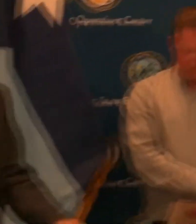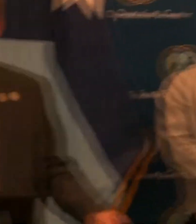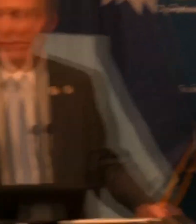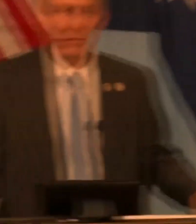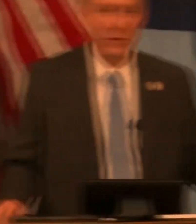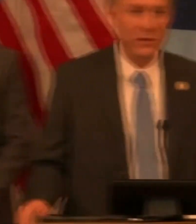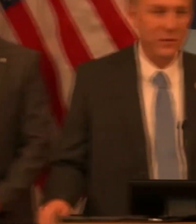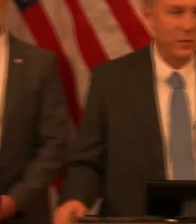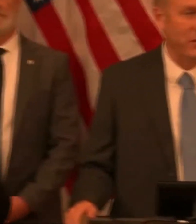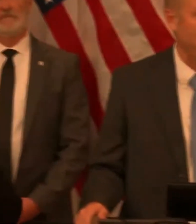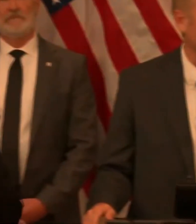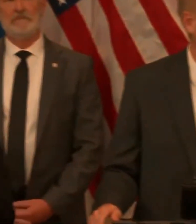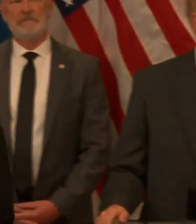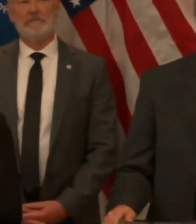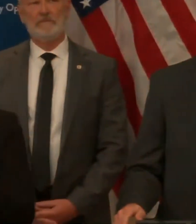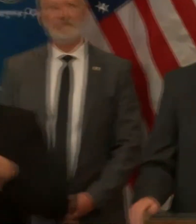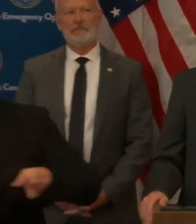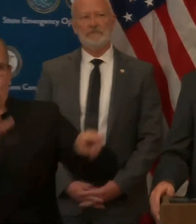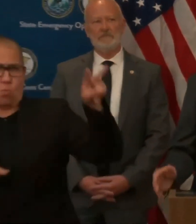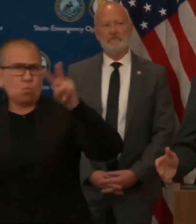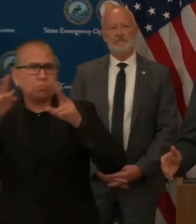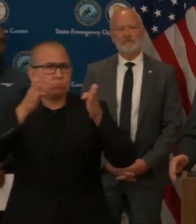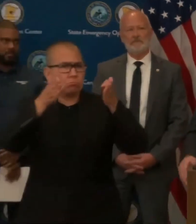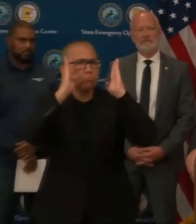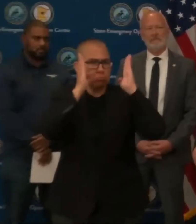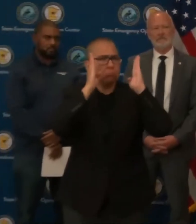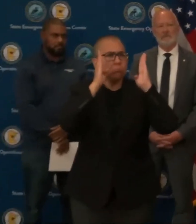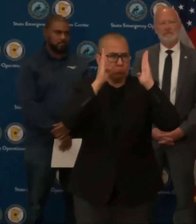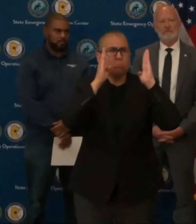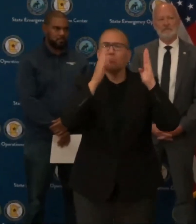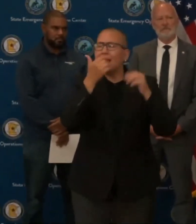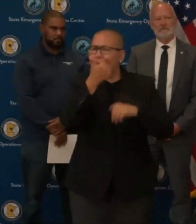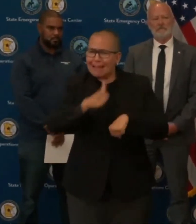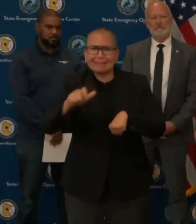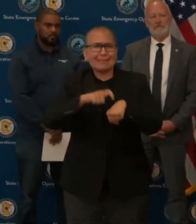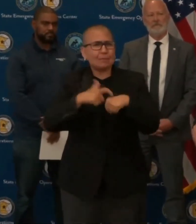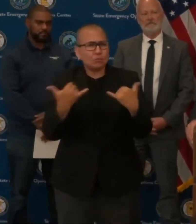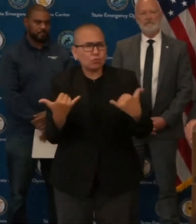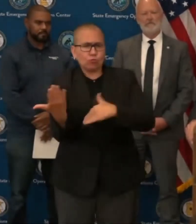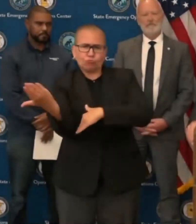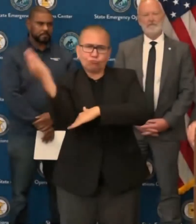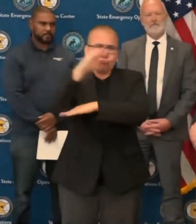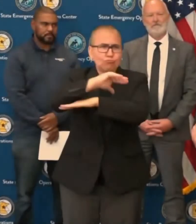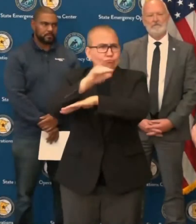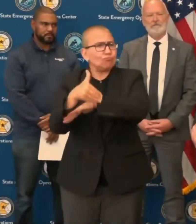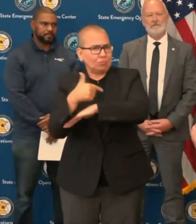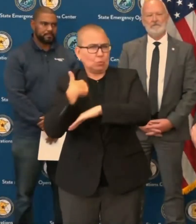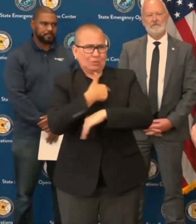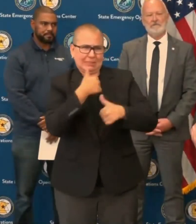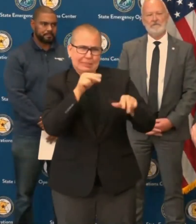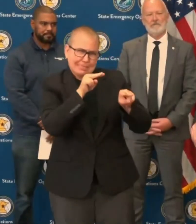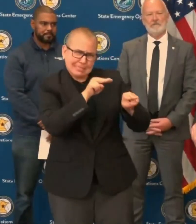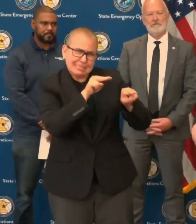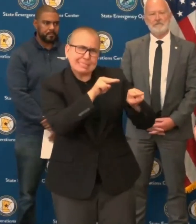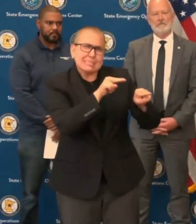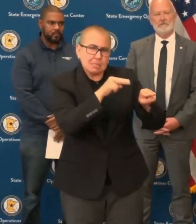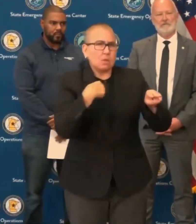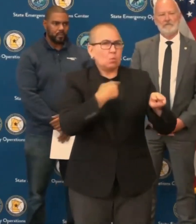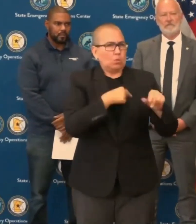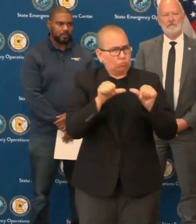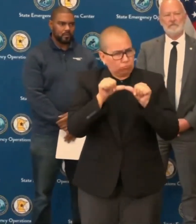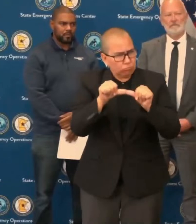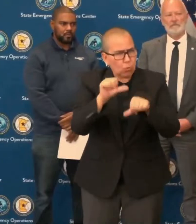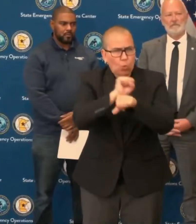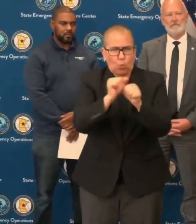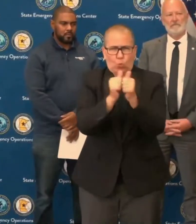us, even if this has been some time ago today, so that we can follow up and continue to work together to keep our communities safe. And